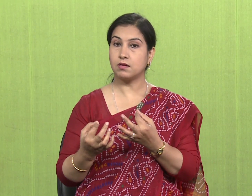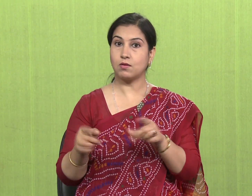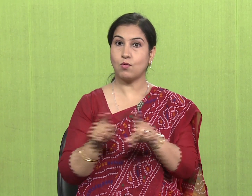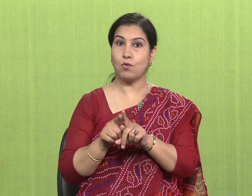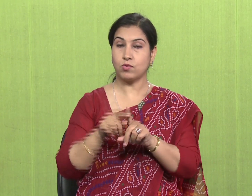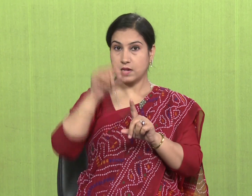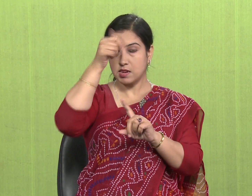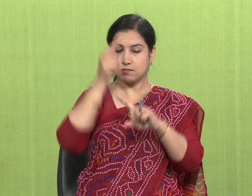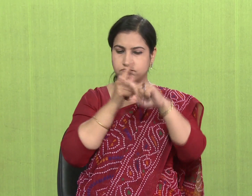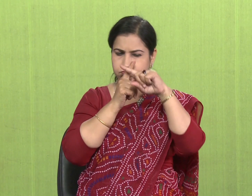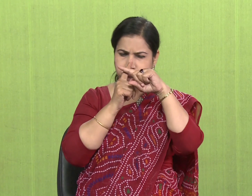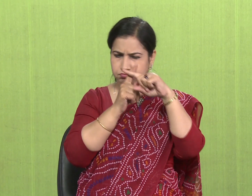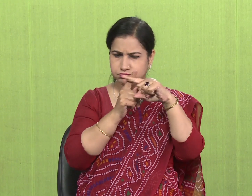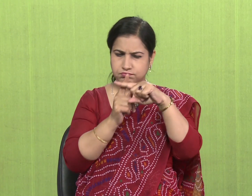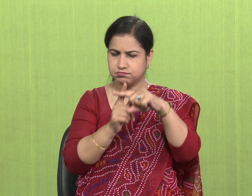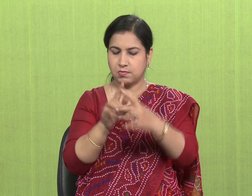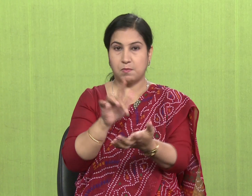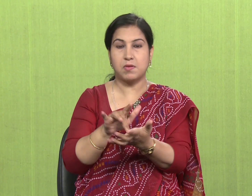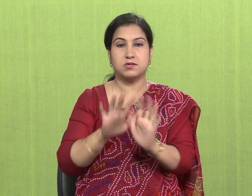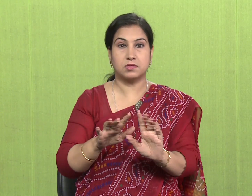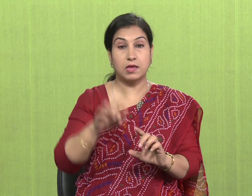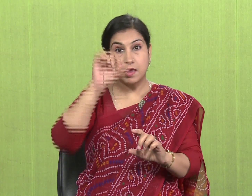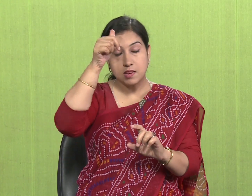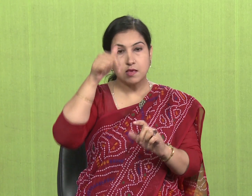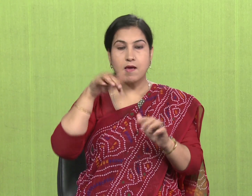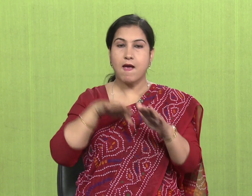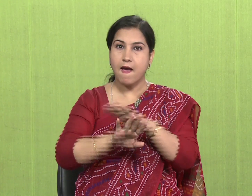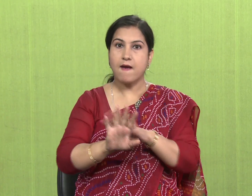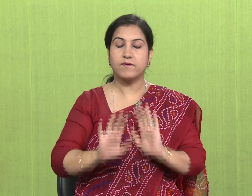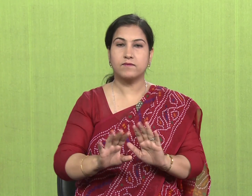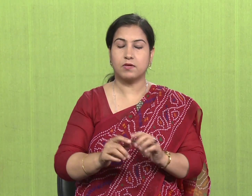position, India is rich in wildlife.